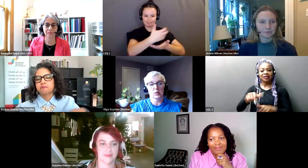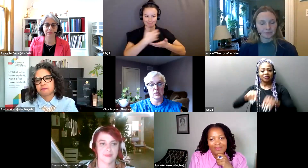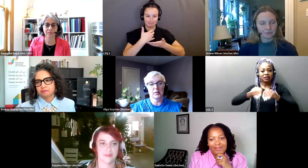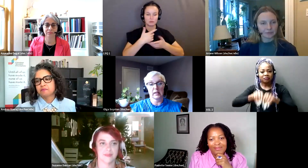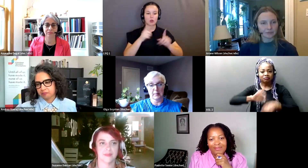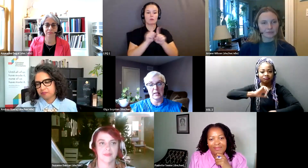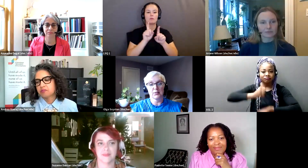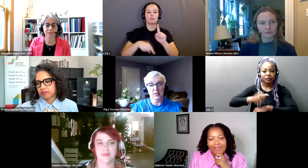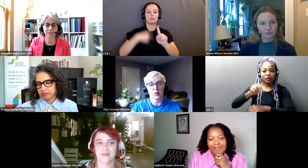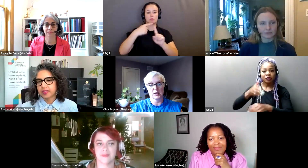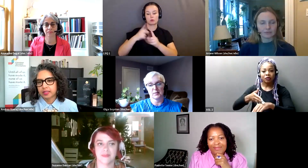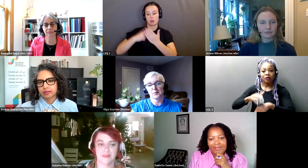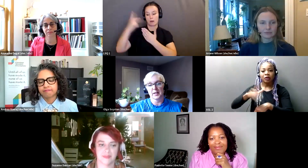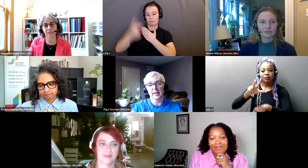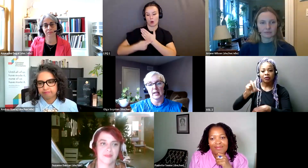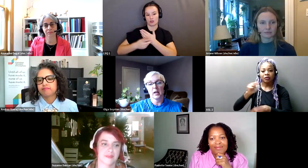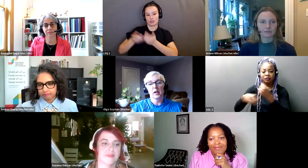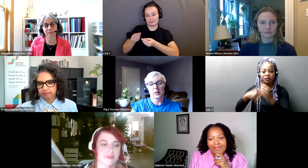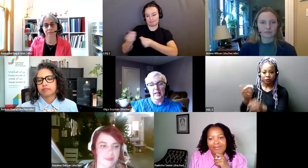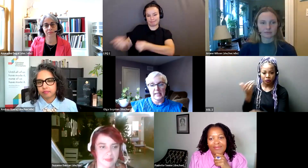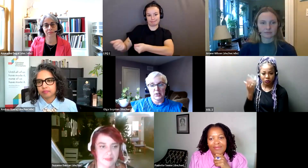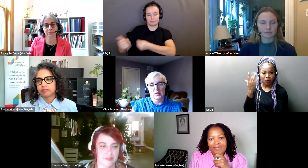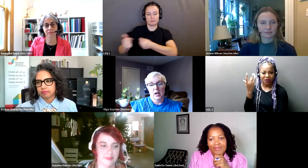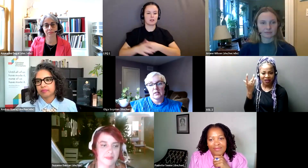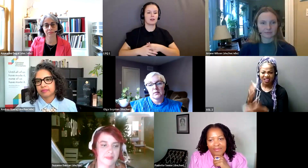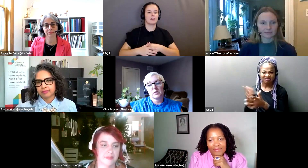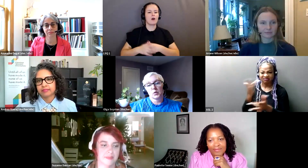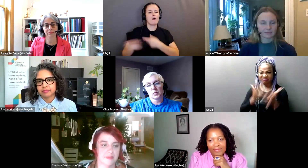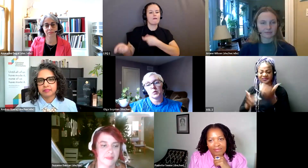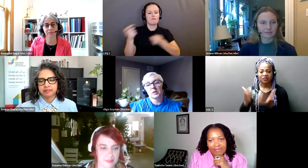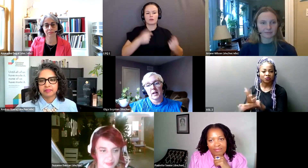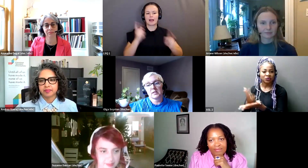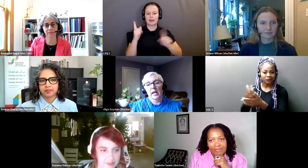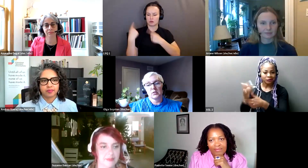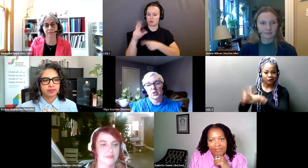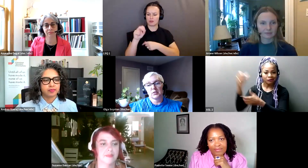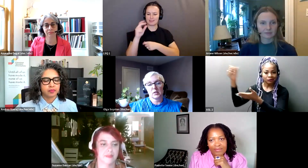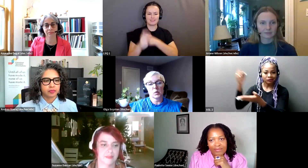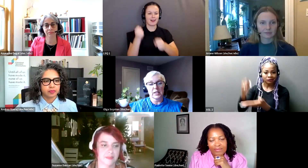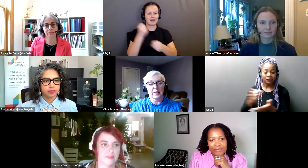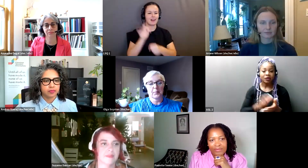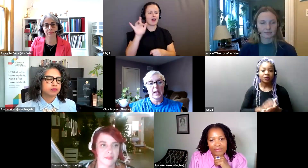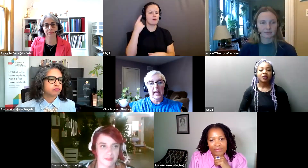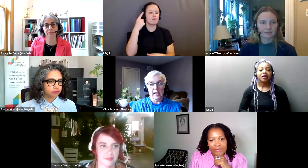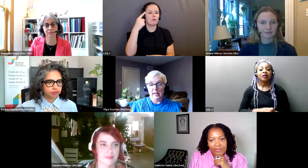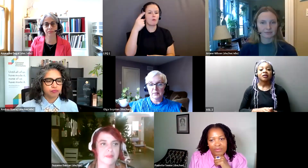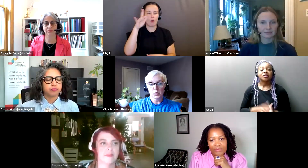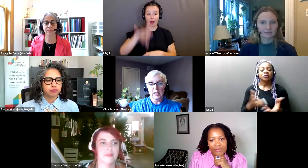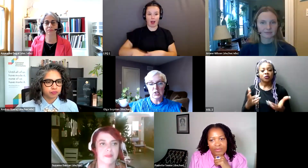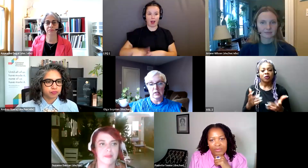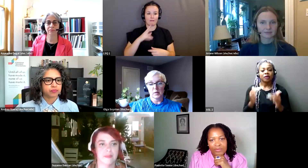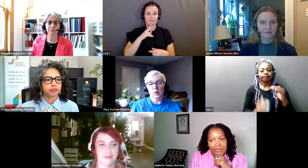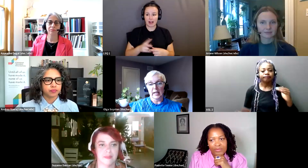was because of the limited resources for funding. Organizations got those who advance gender equality. As